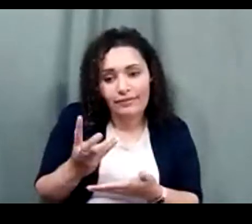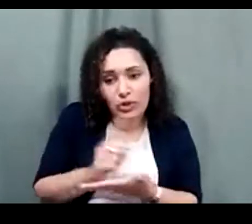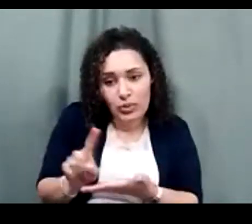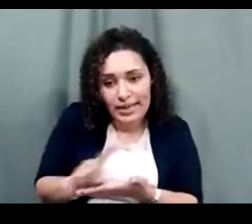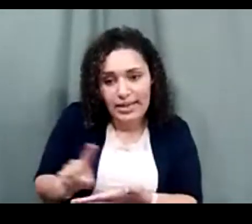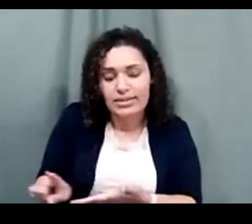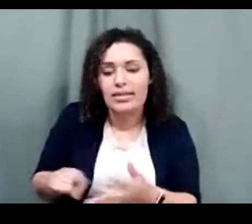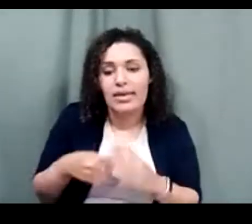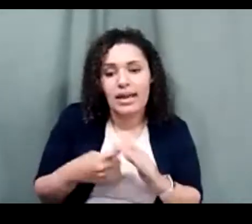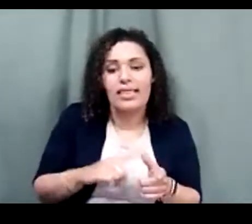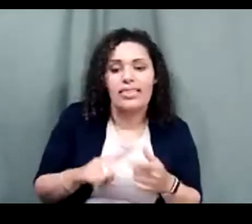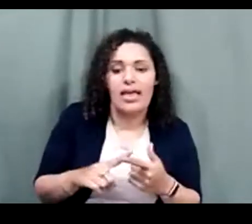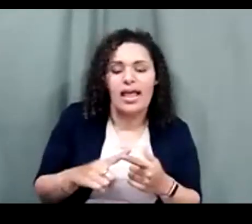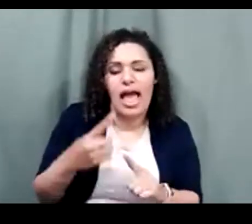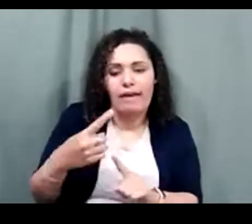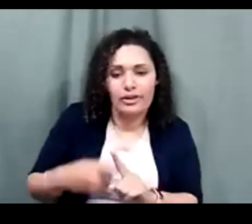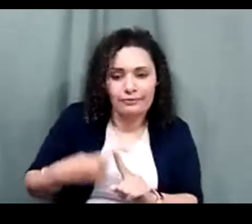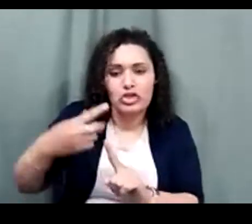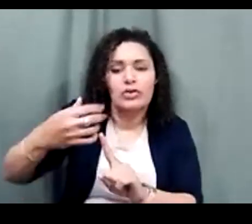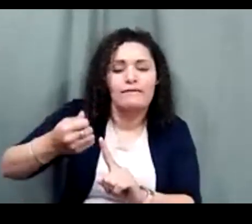of months in the end, because the barrels just